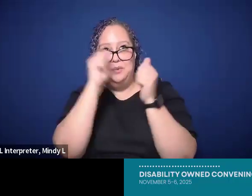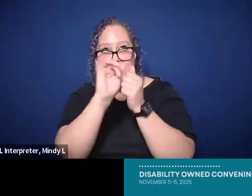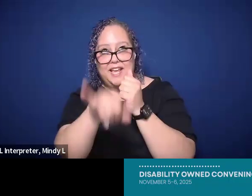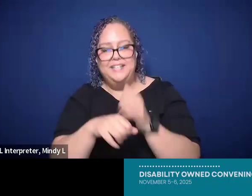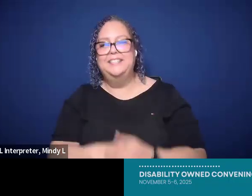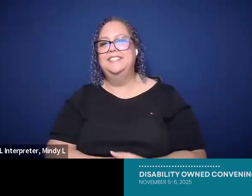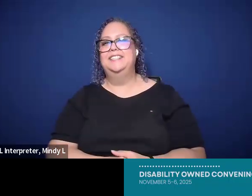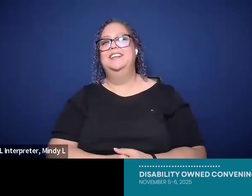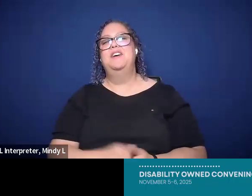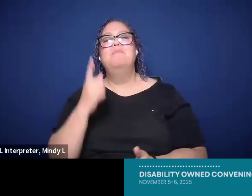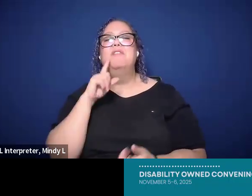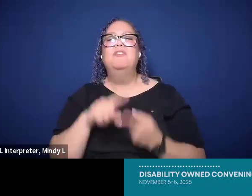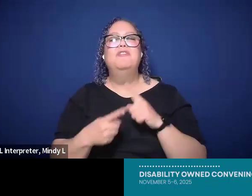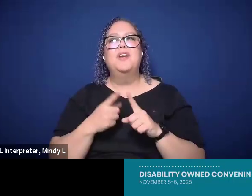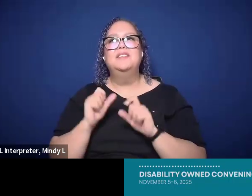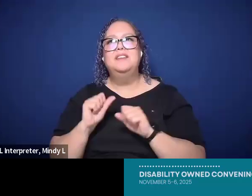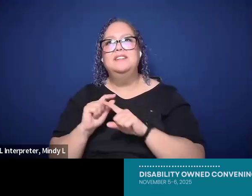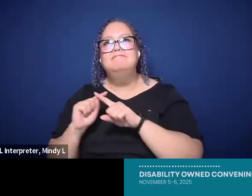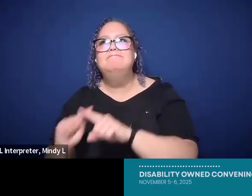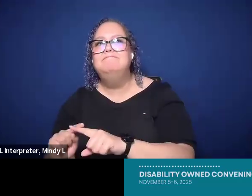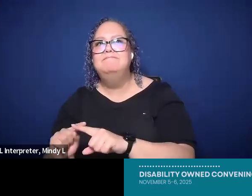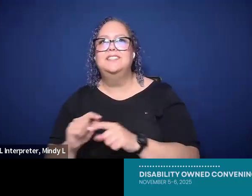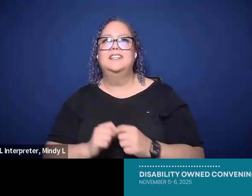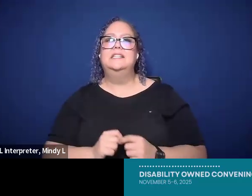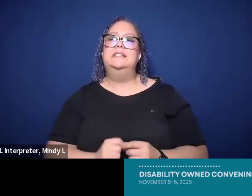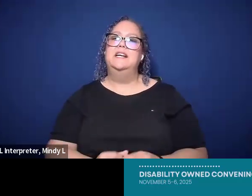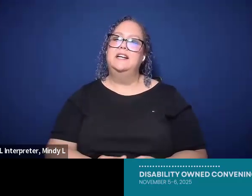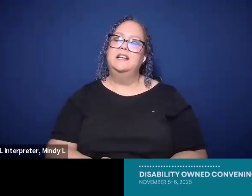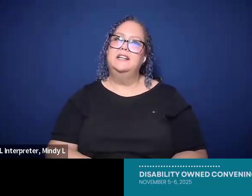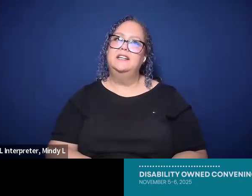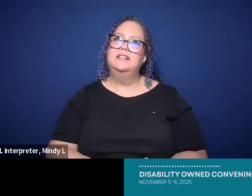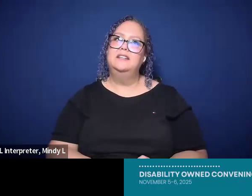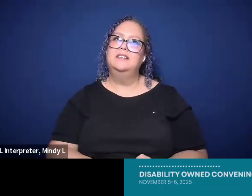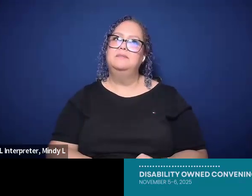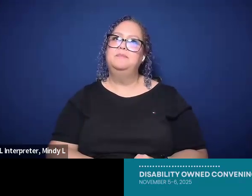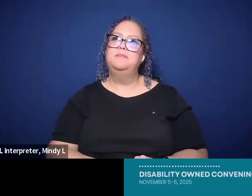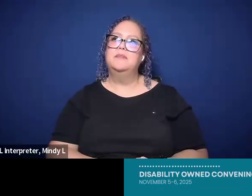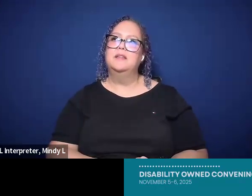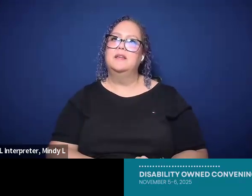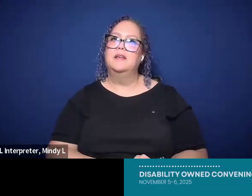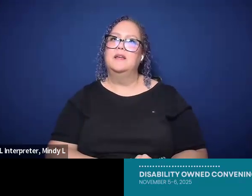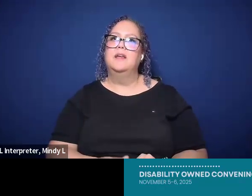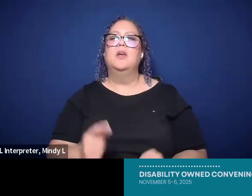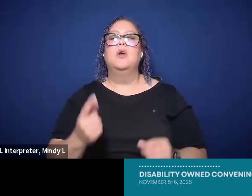far as friends to lean on, I found that once I started my own business,